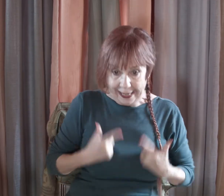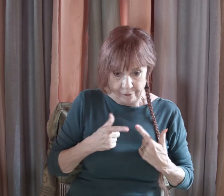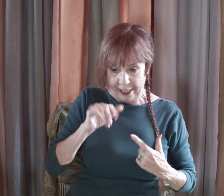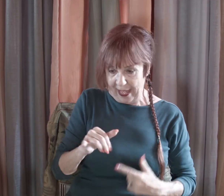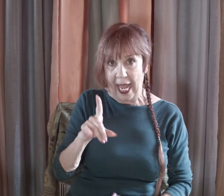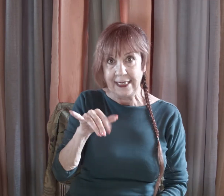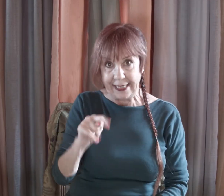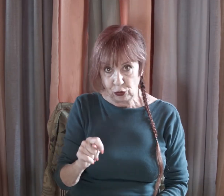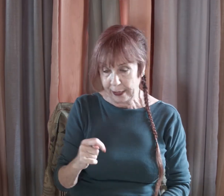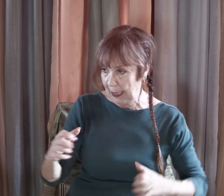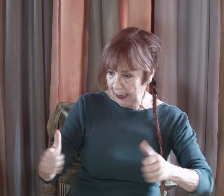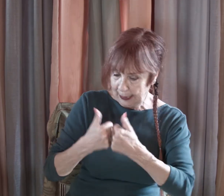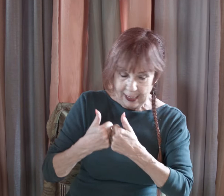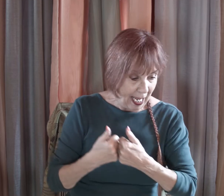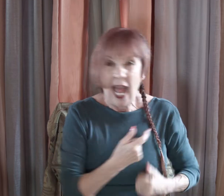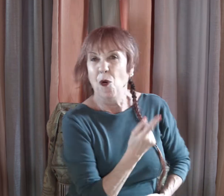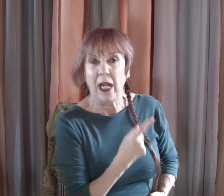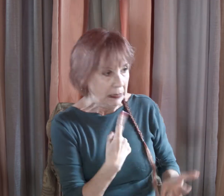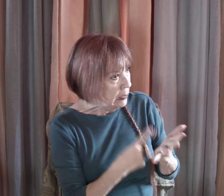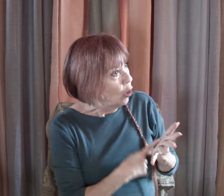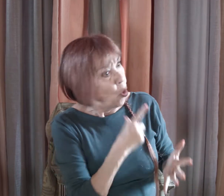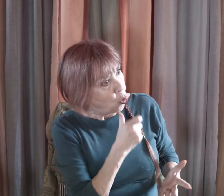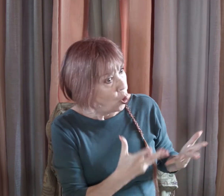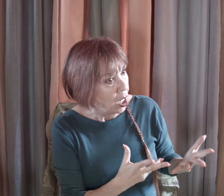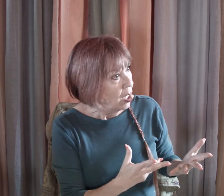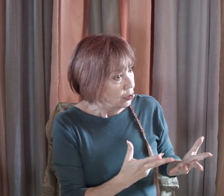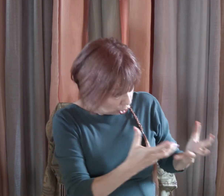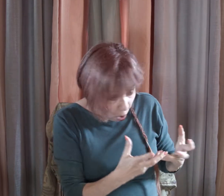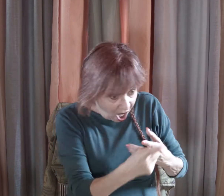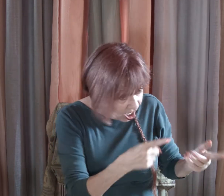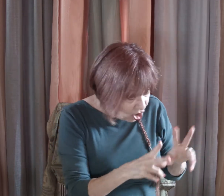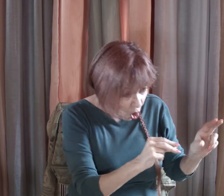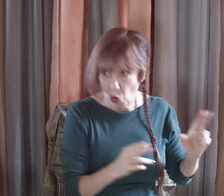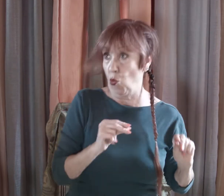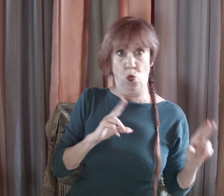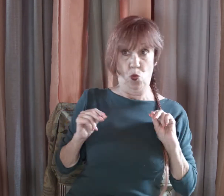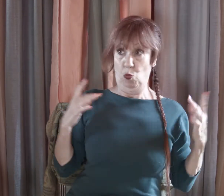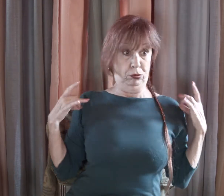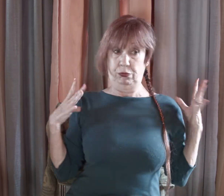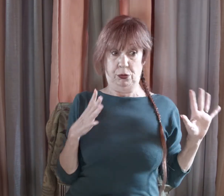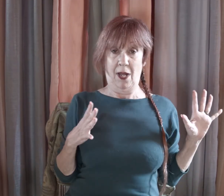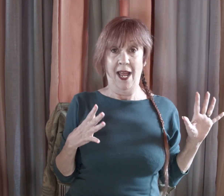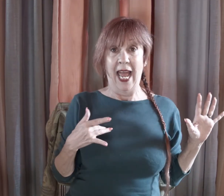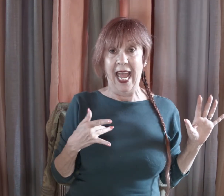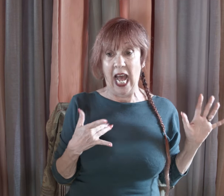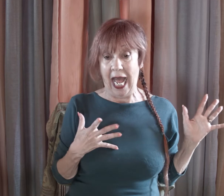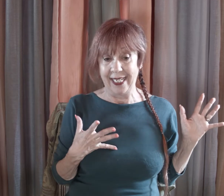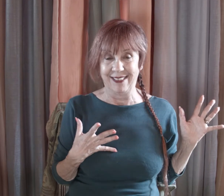the district. And we fought over who had to do this, and I mean that seriously. Nobody wanted to. And I lost and won, if you know what I